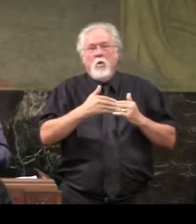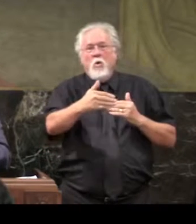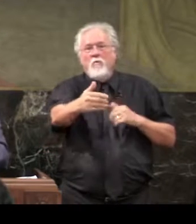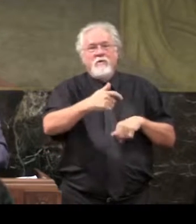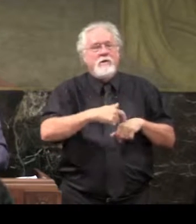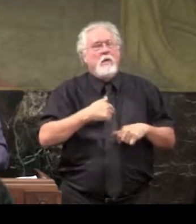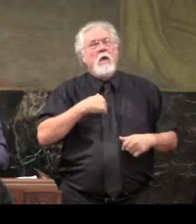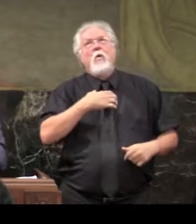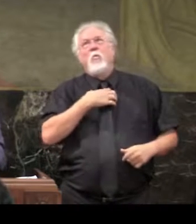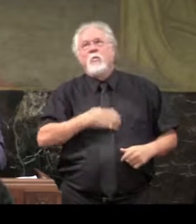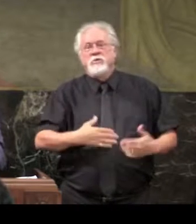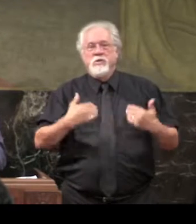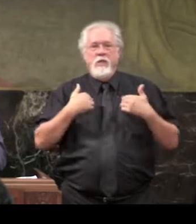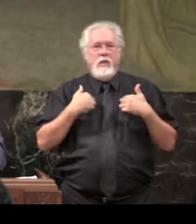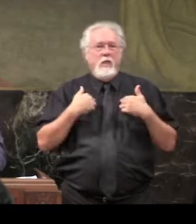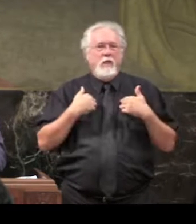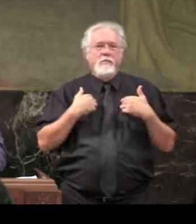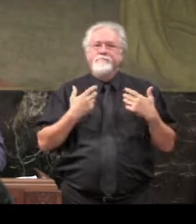had